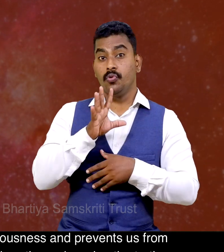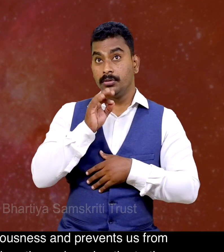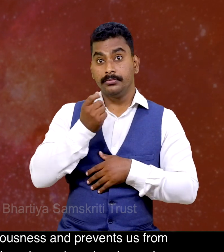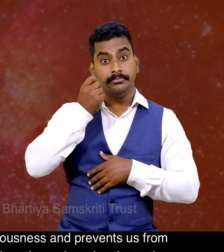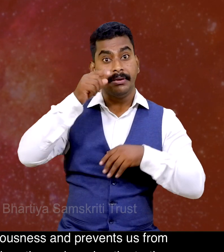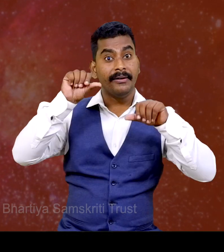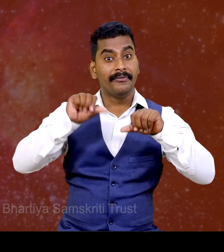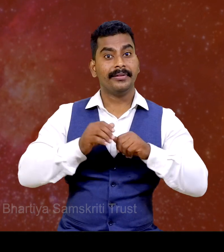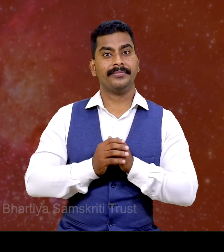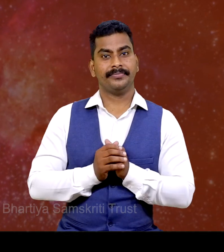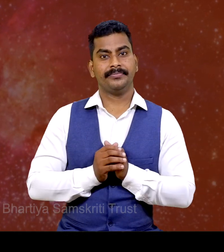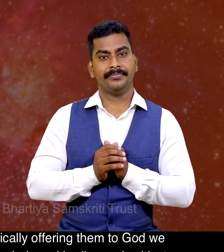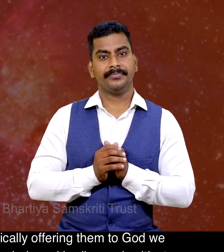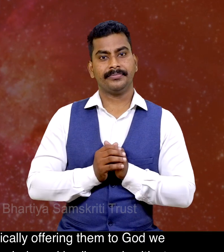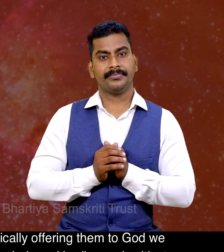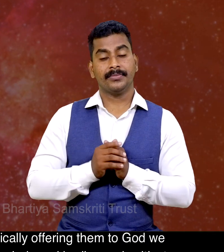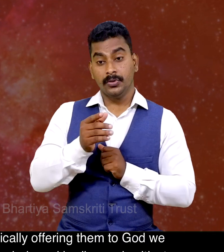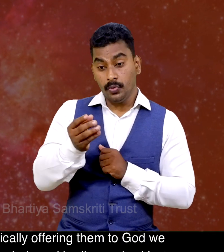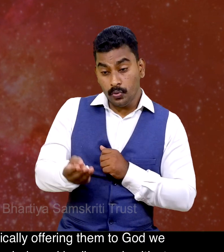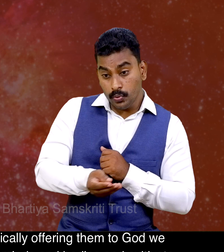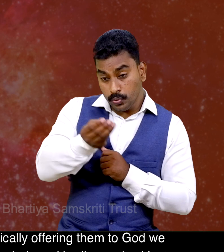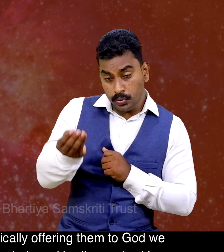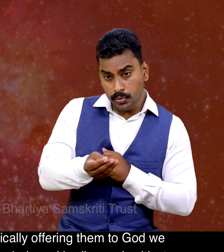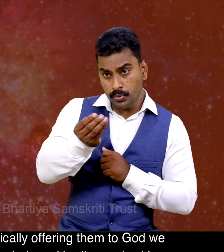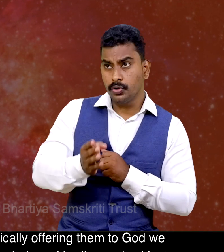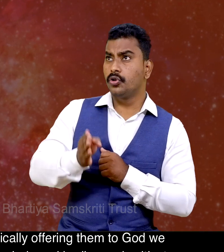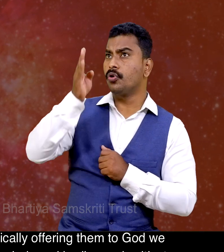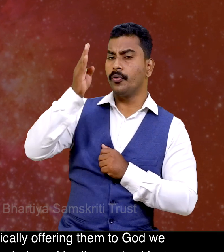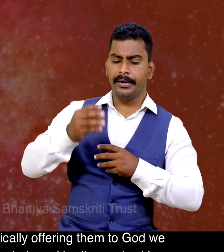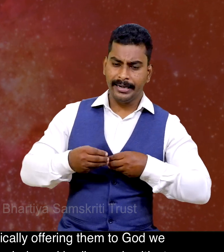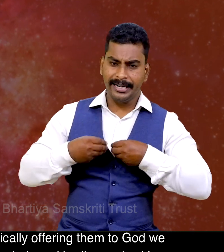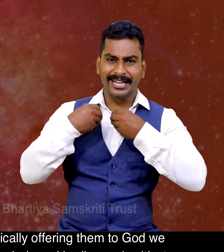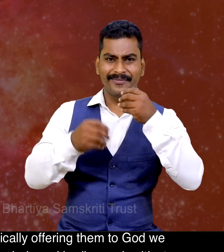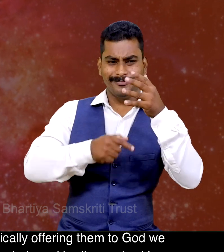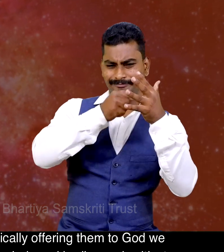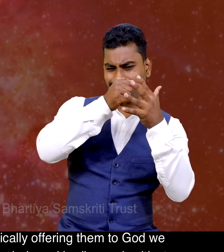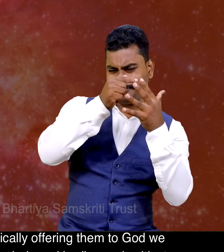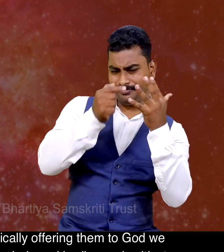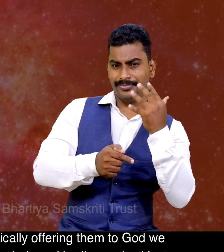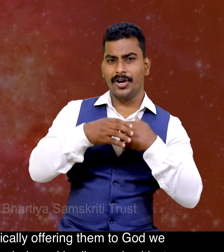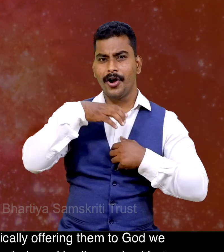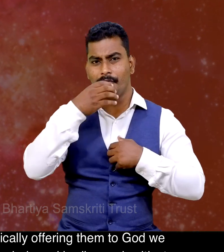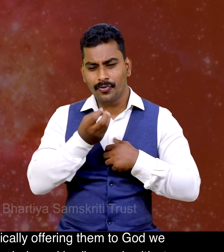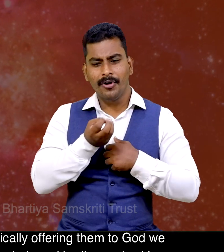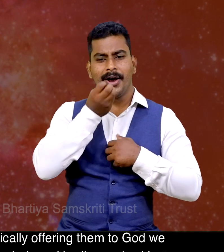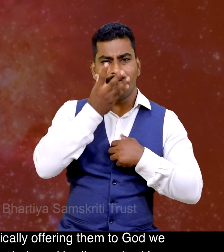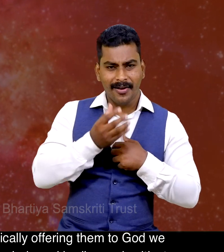truth. By symbolically offering them to the God, we cleanse our minds and bodies